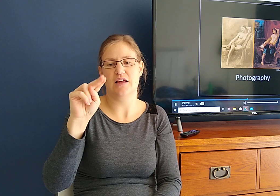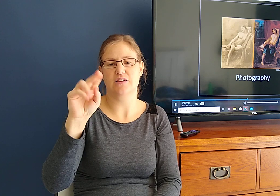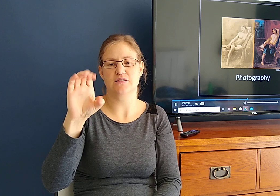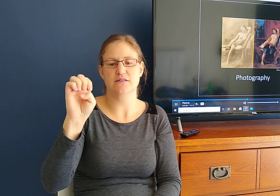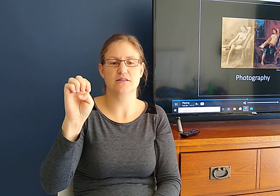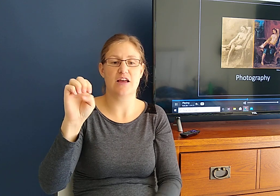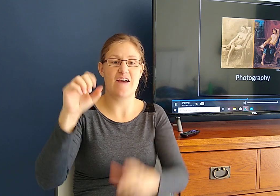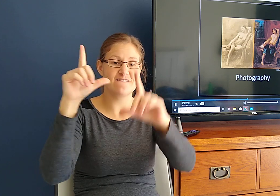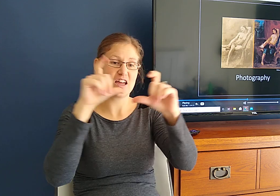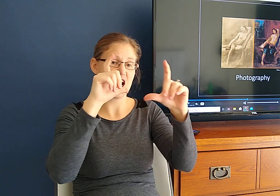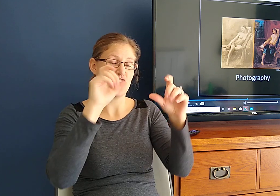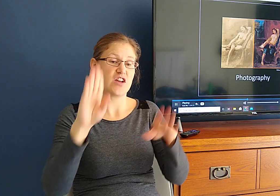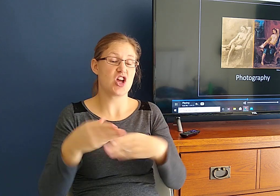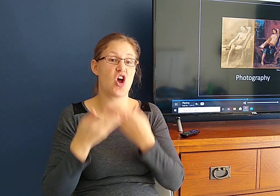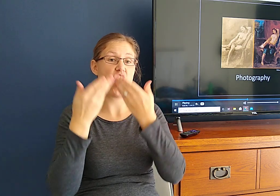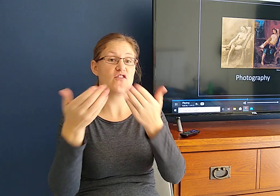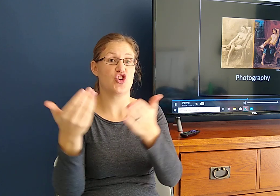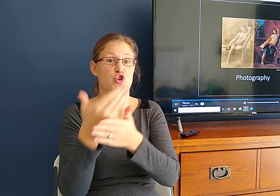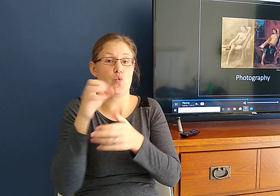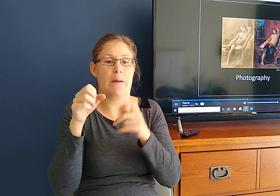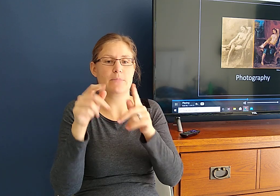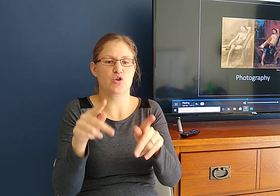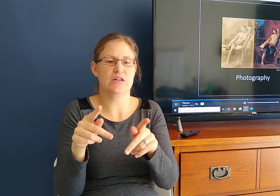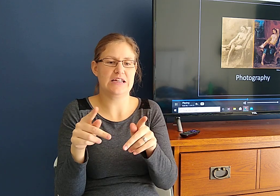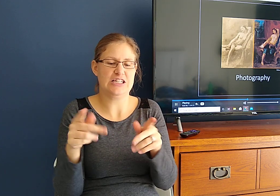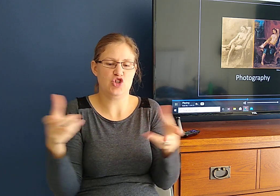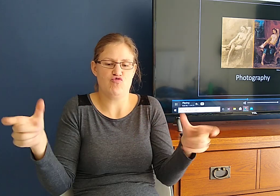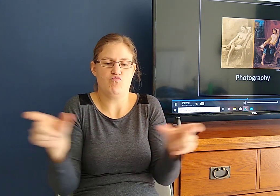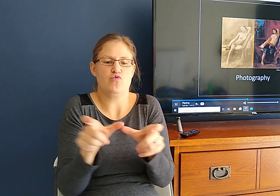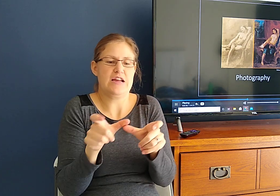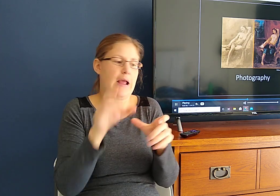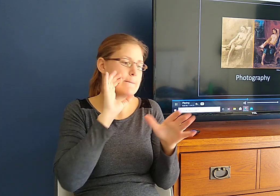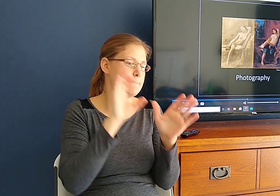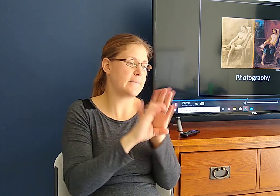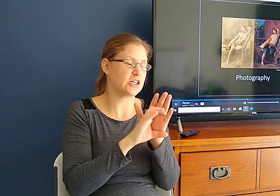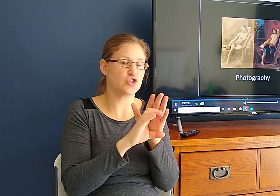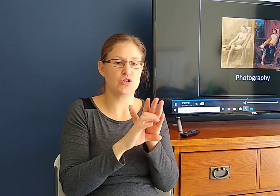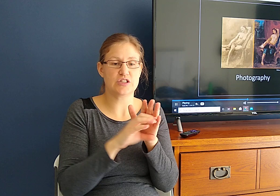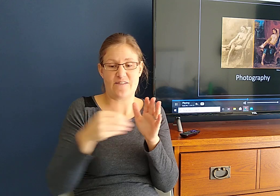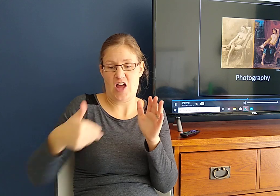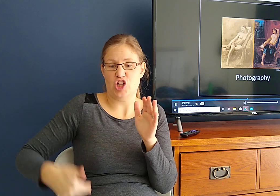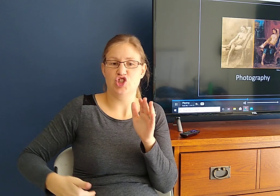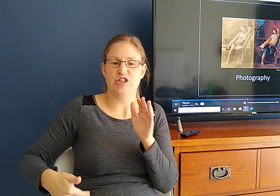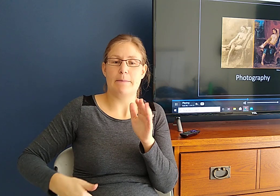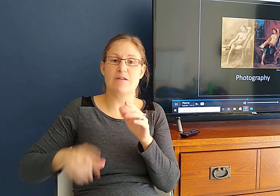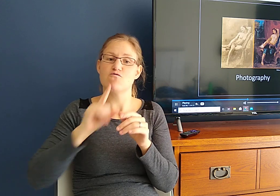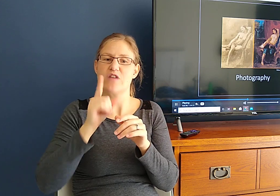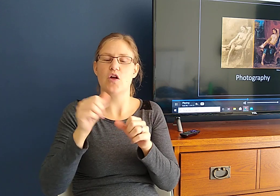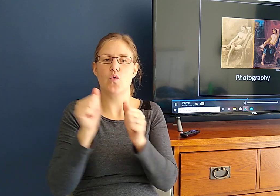Photography offered new opportunities to fuse images of objective reality with personal